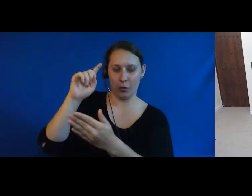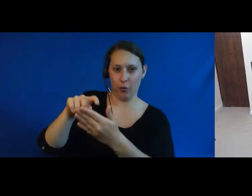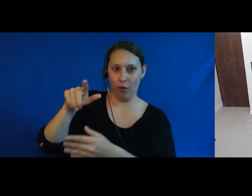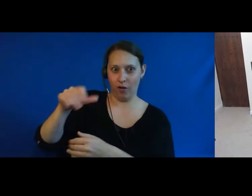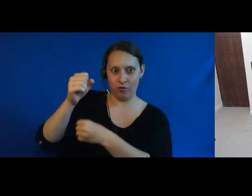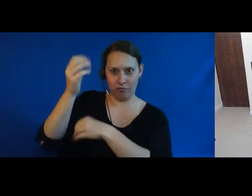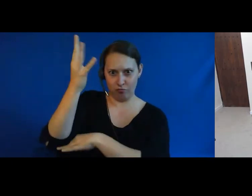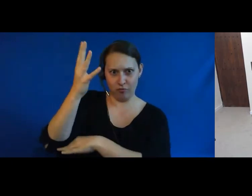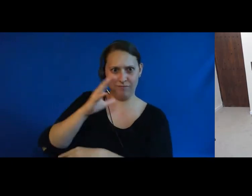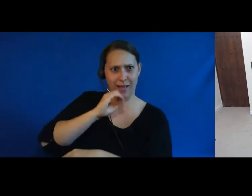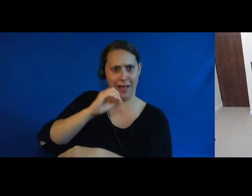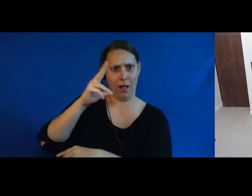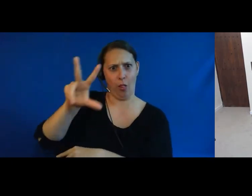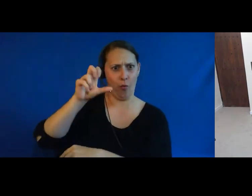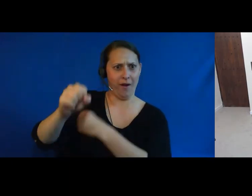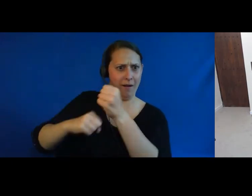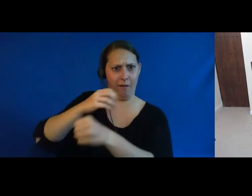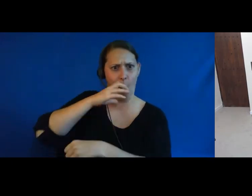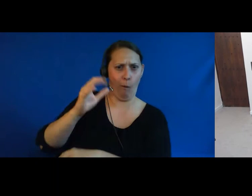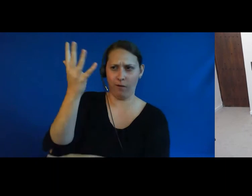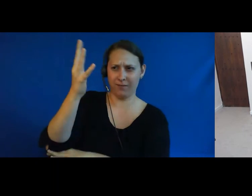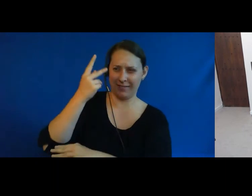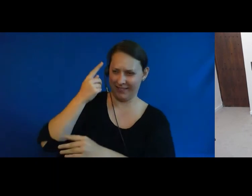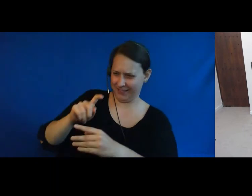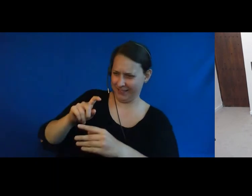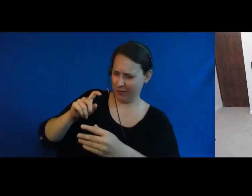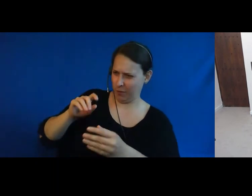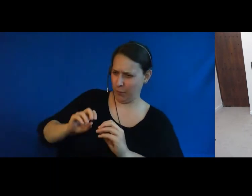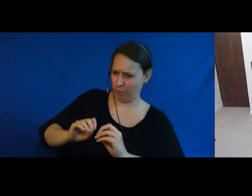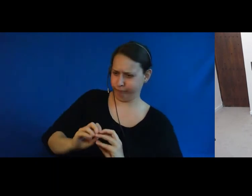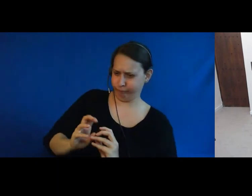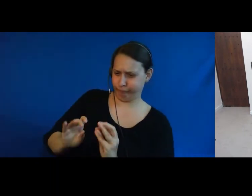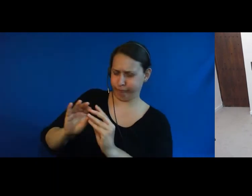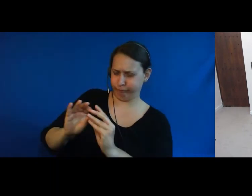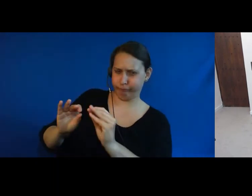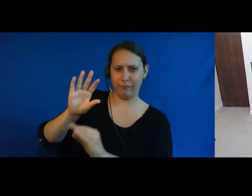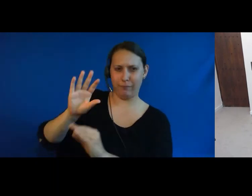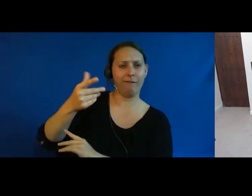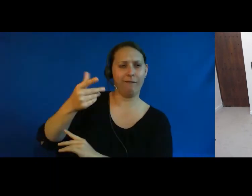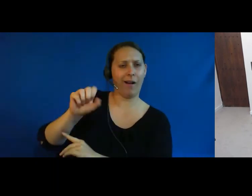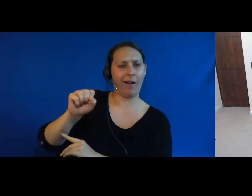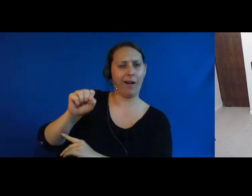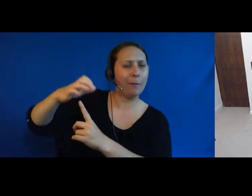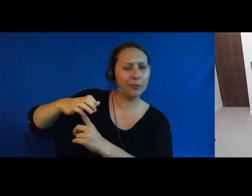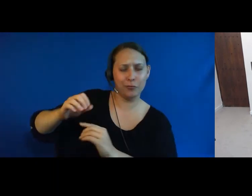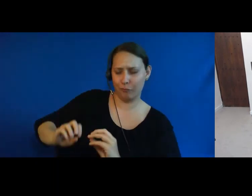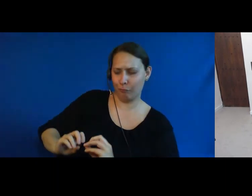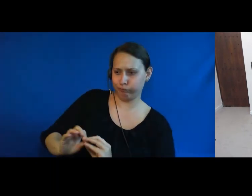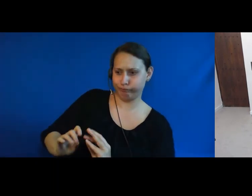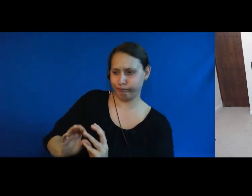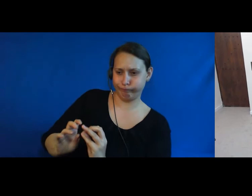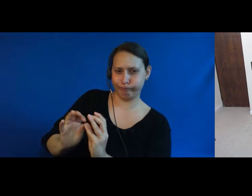300-year-old trees in the canopy because the mushrooms are slowly taking the nutrients from its